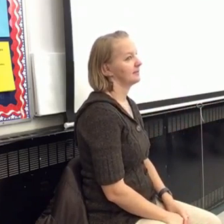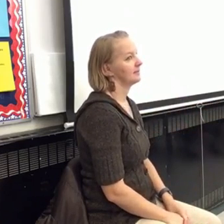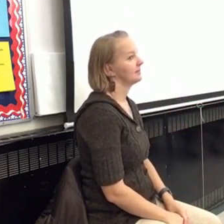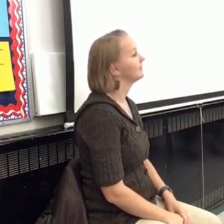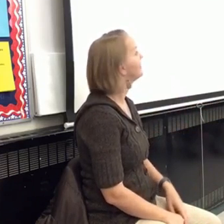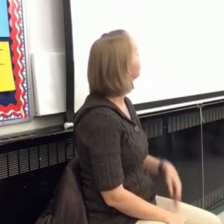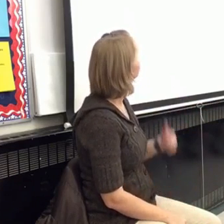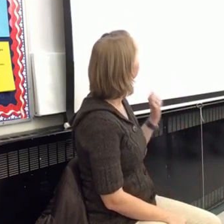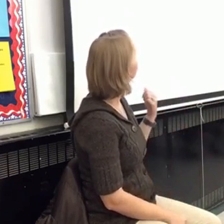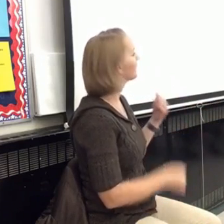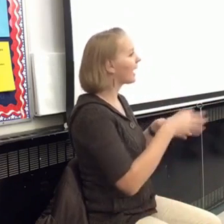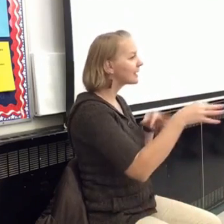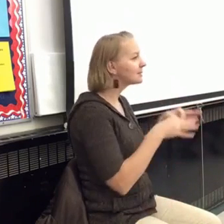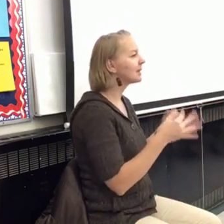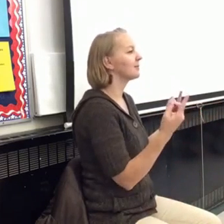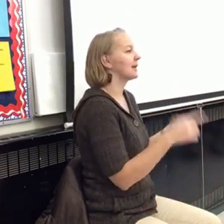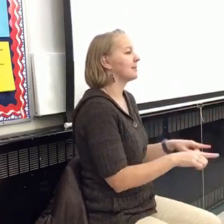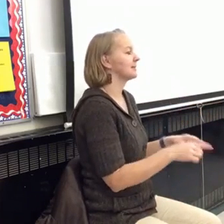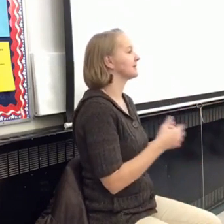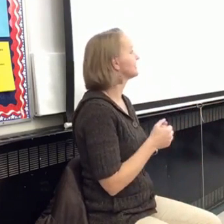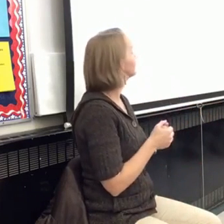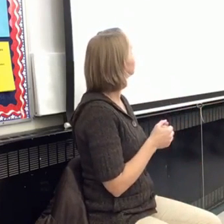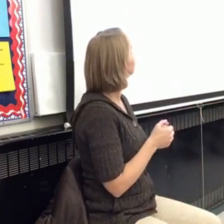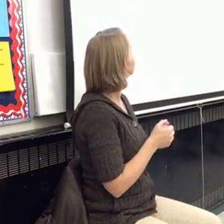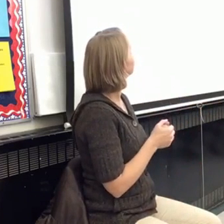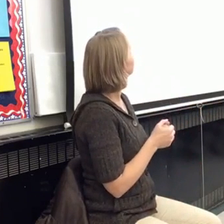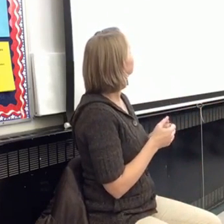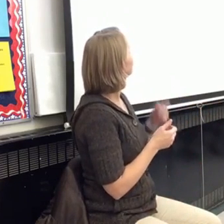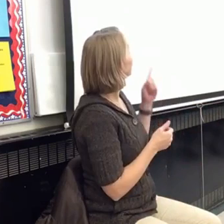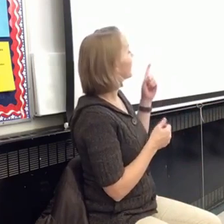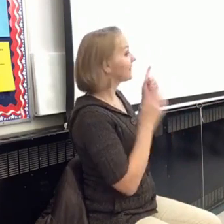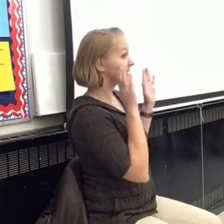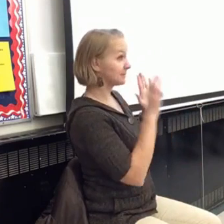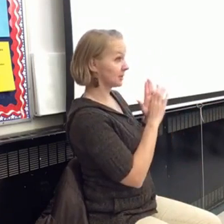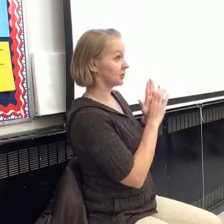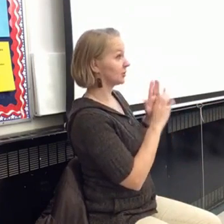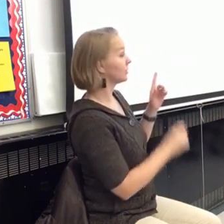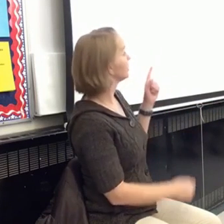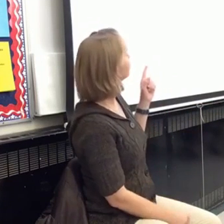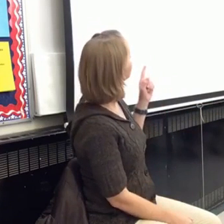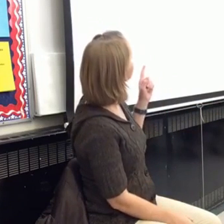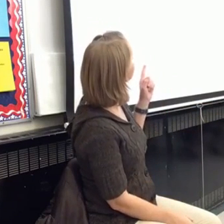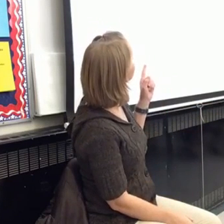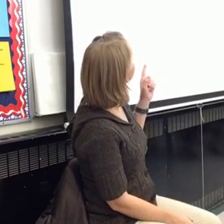And let's kind of explain what's going to happen. So, in this picture,